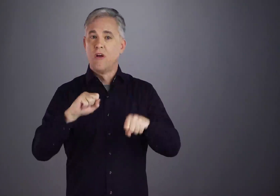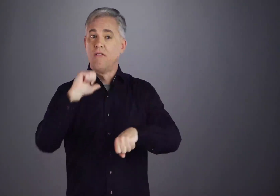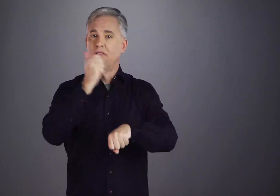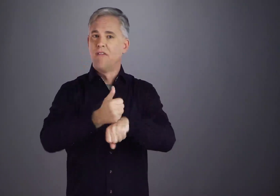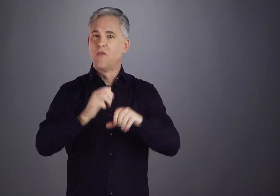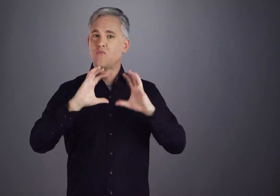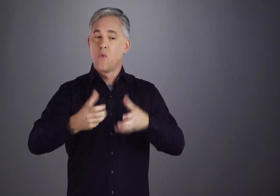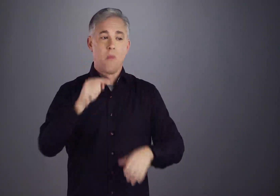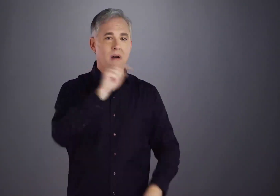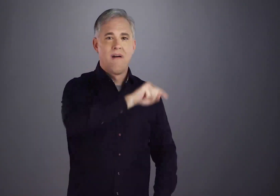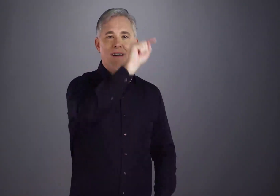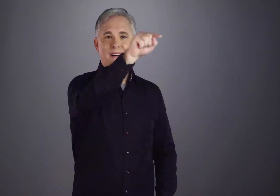cities.